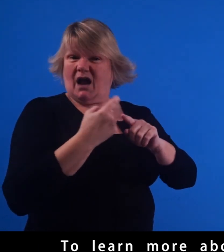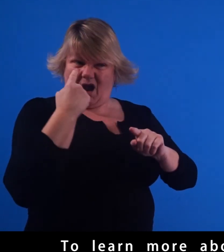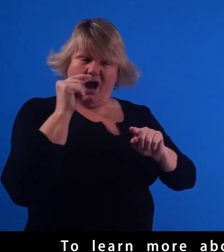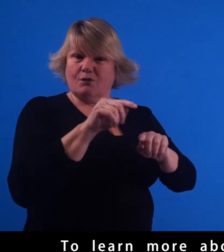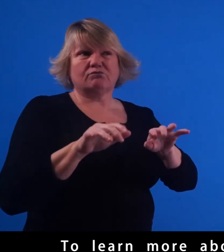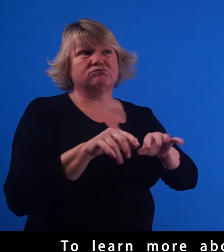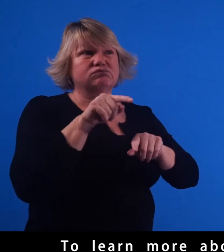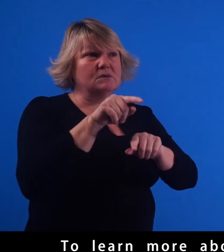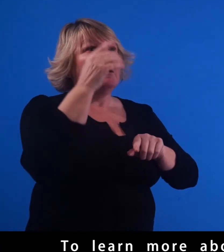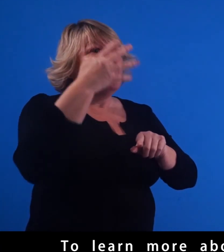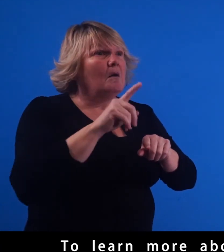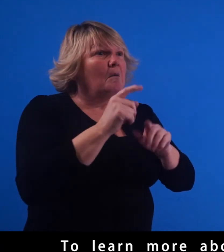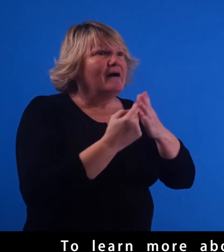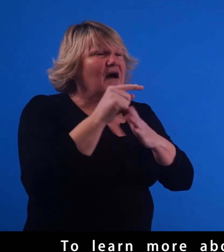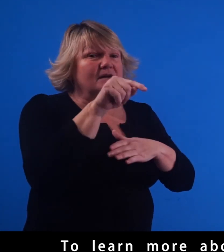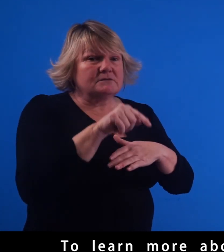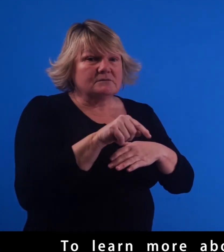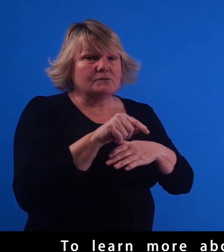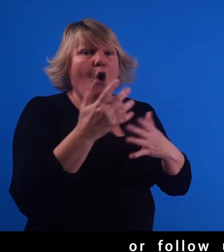edinburghmuseums.org.uk